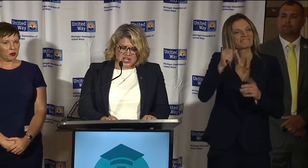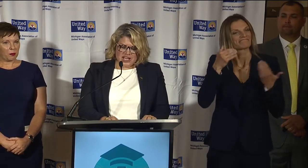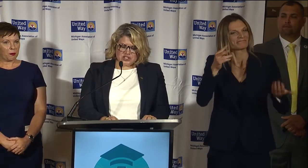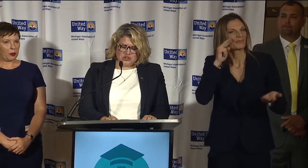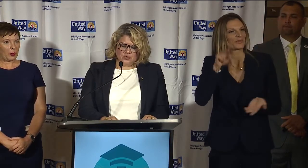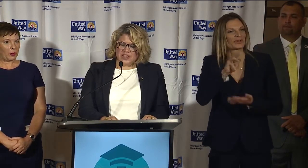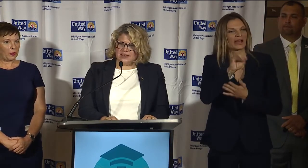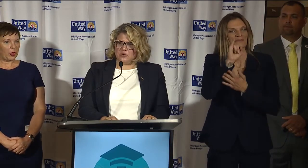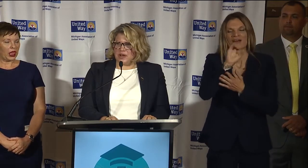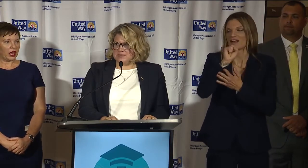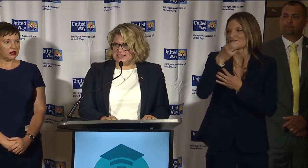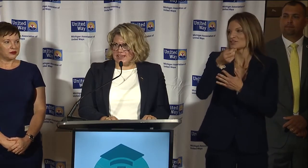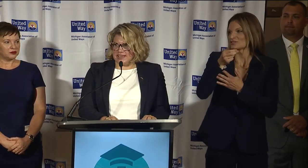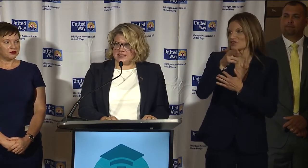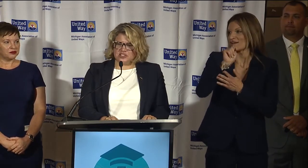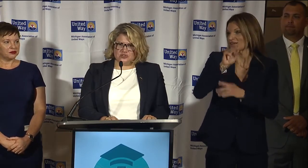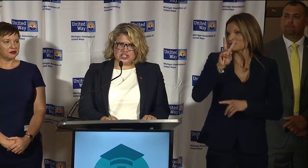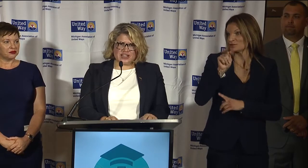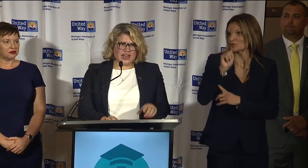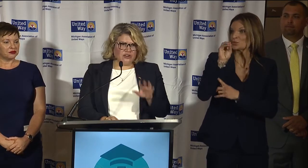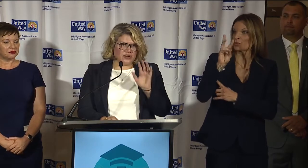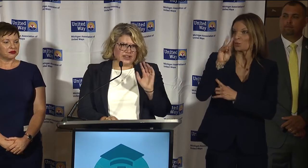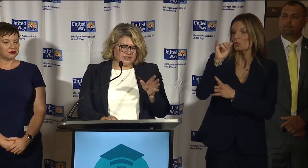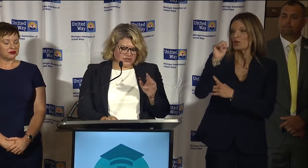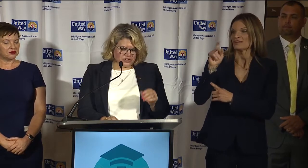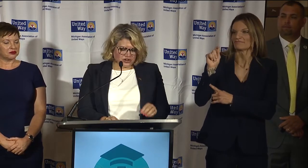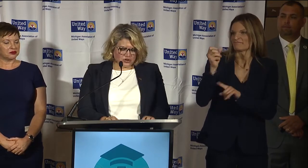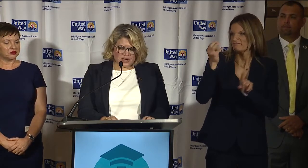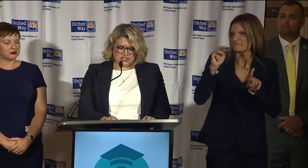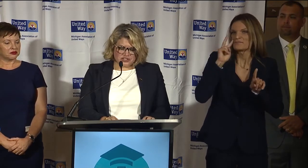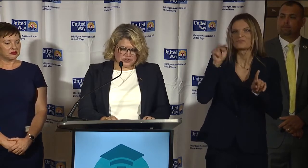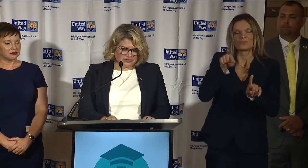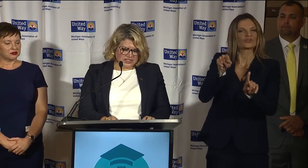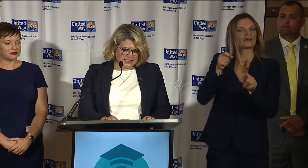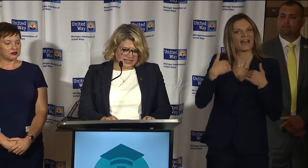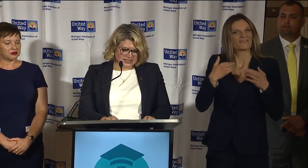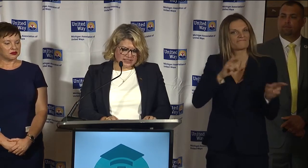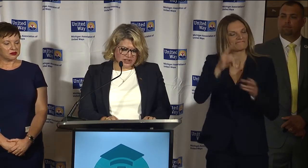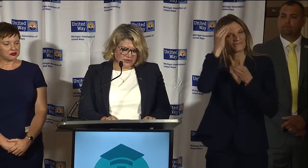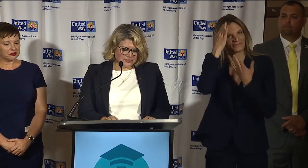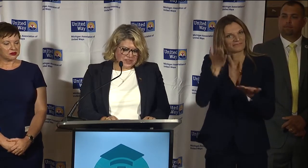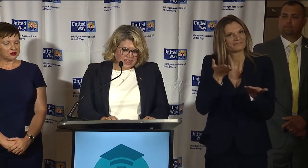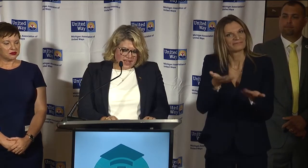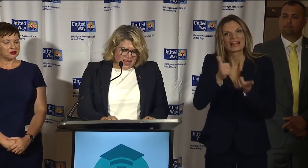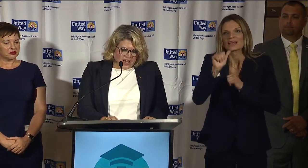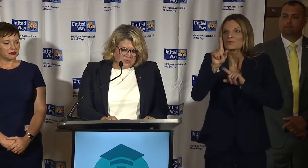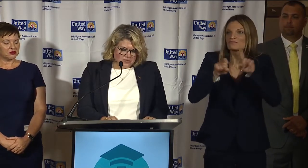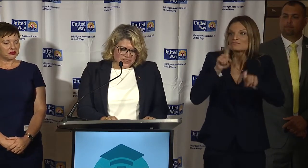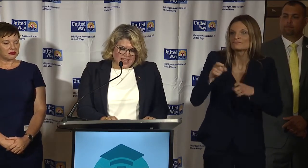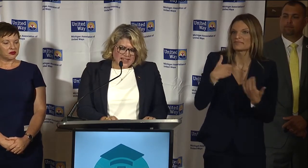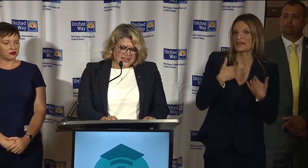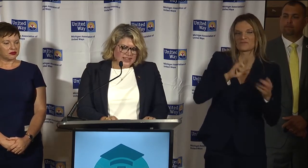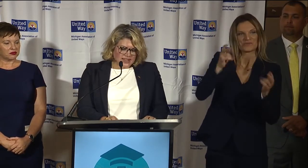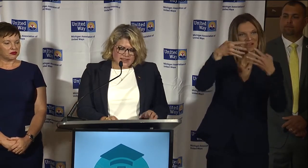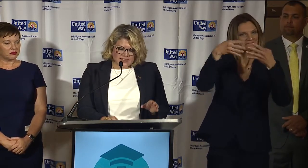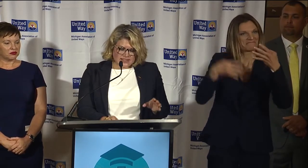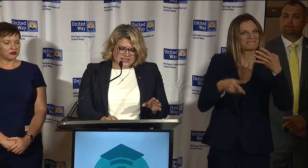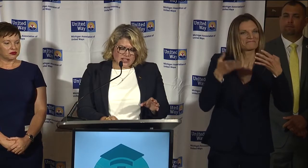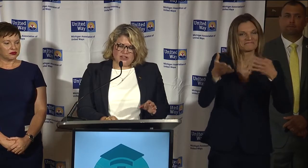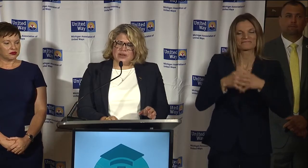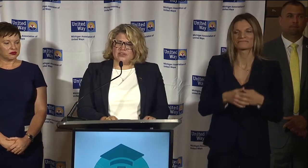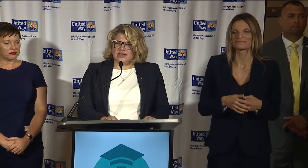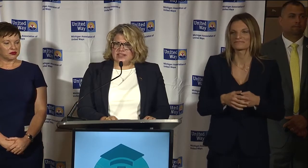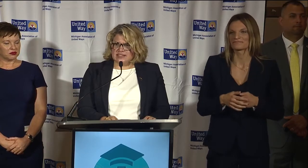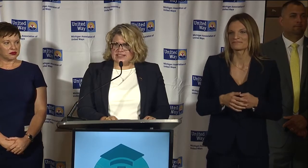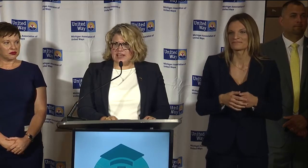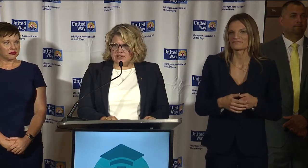My Shot to Win website to check out any further questions around details. So, with that, again, this